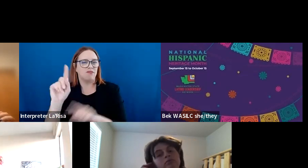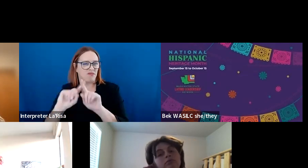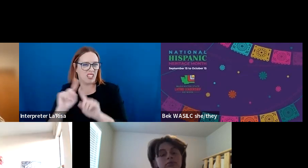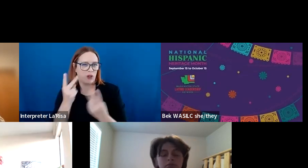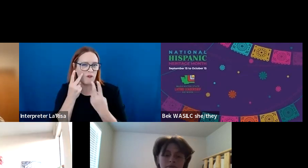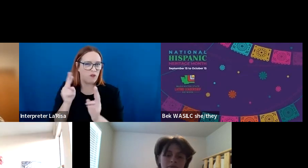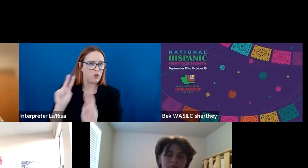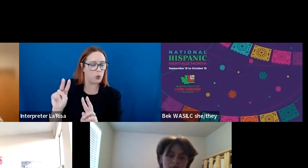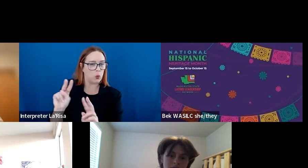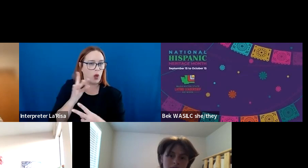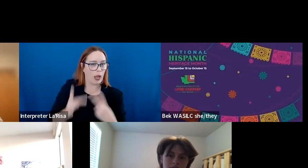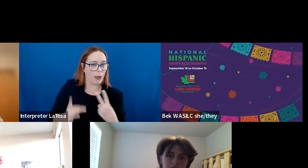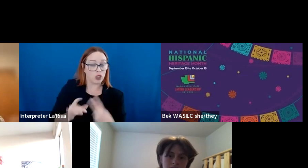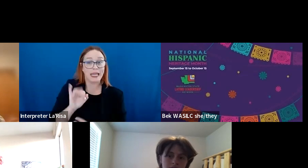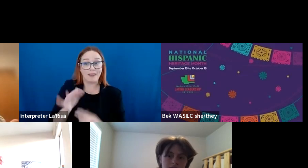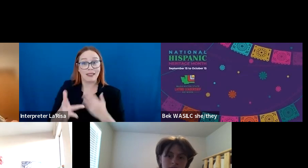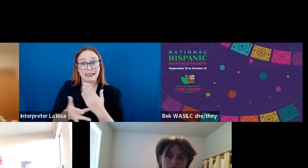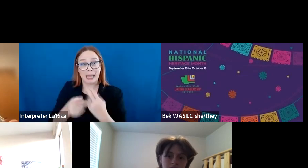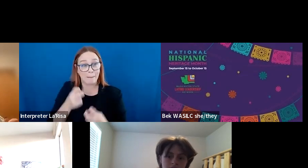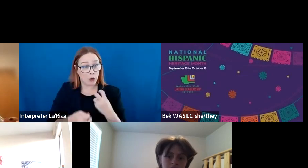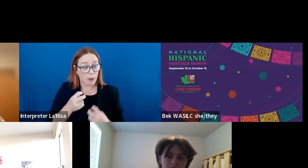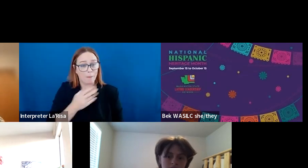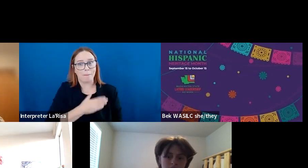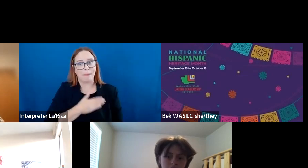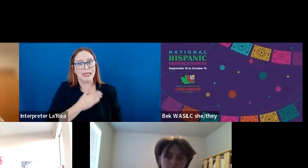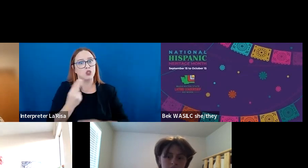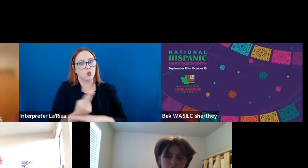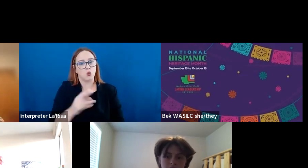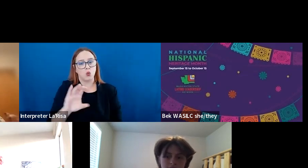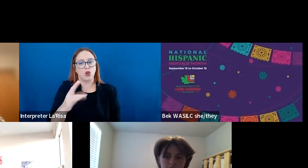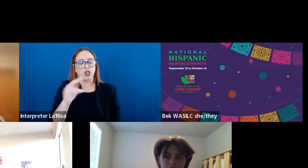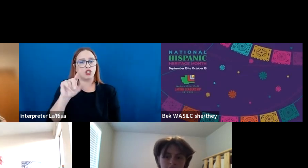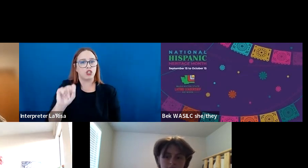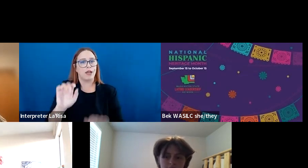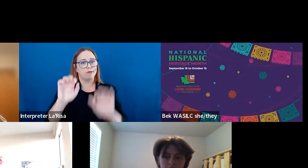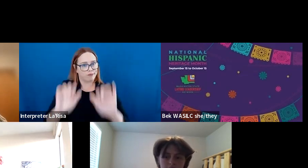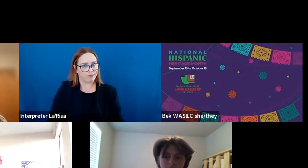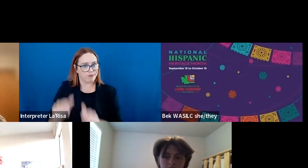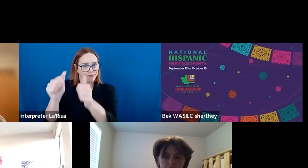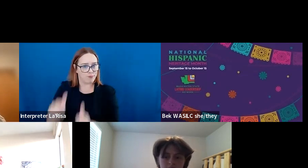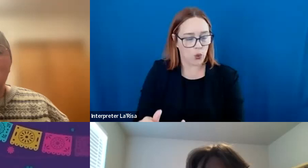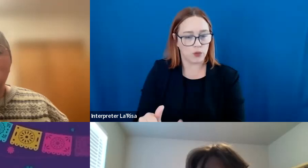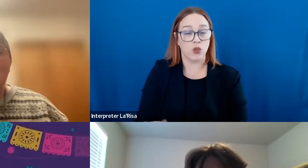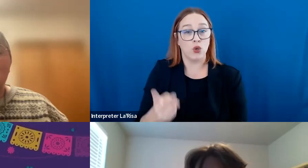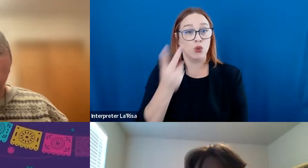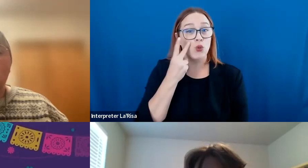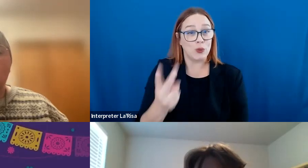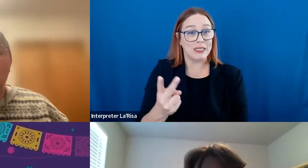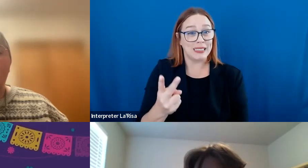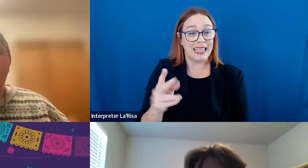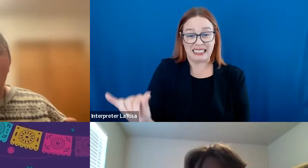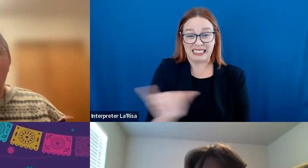issues, please use the chat feature. You can find the word bubble in the same menu bar. Once that is